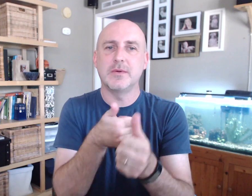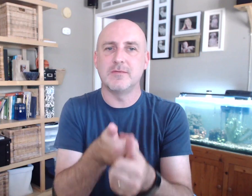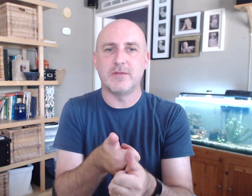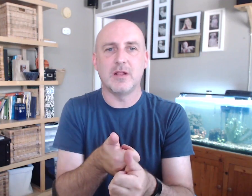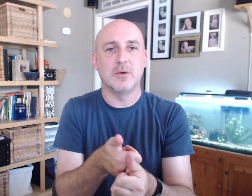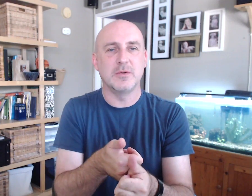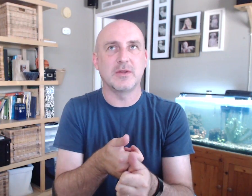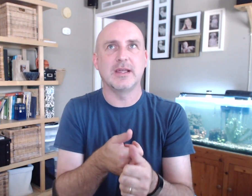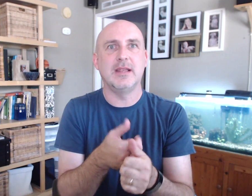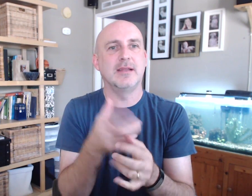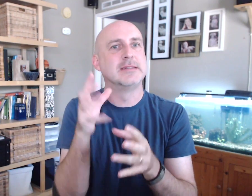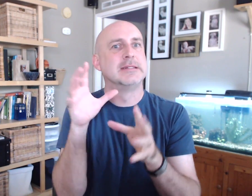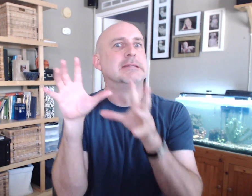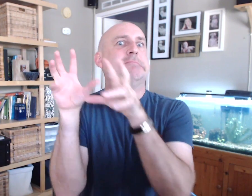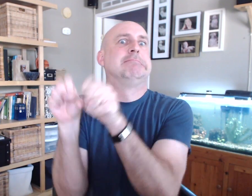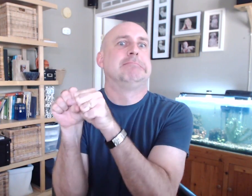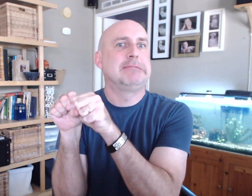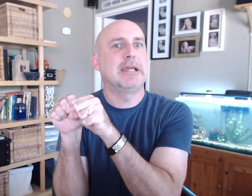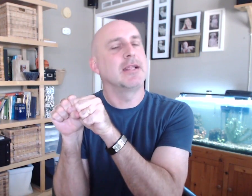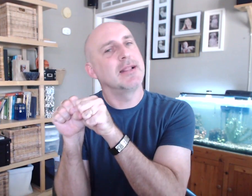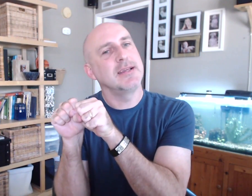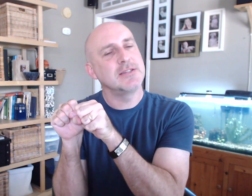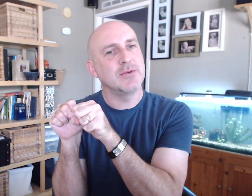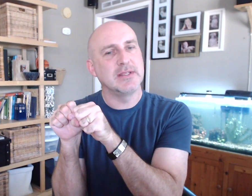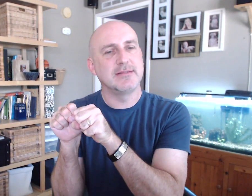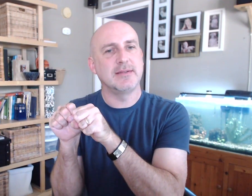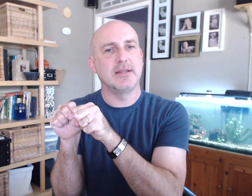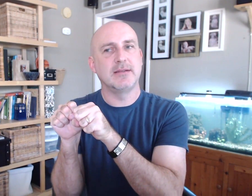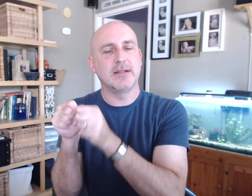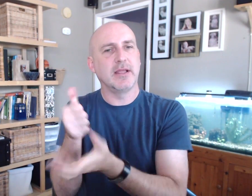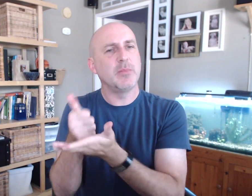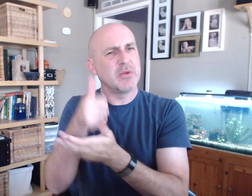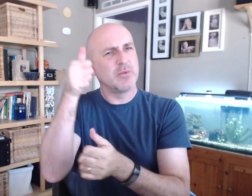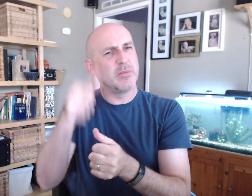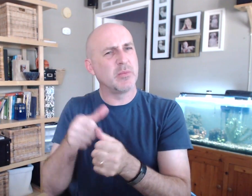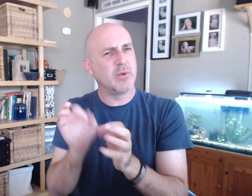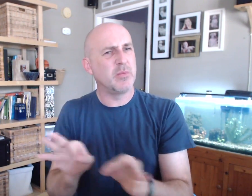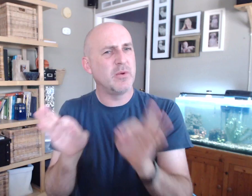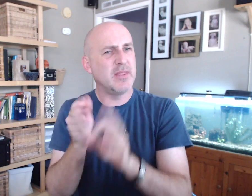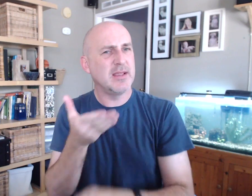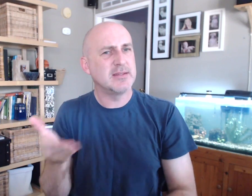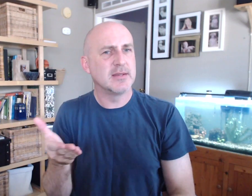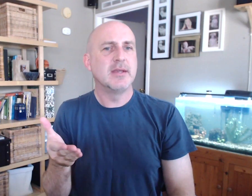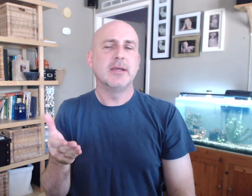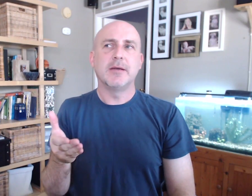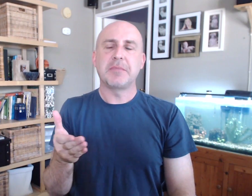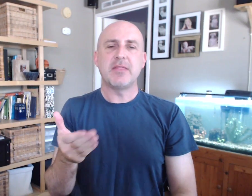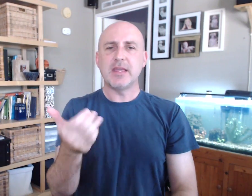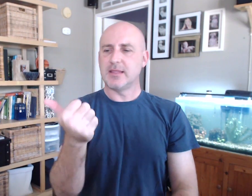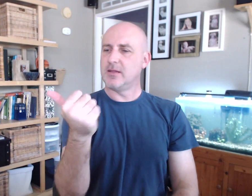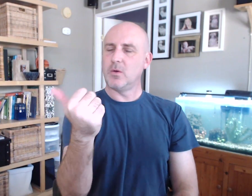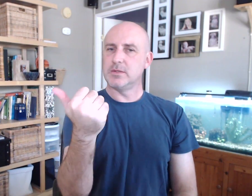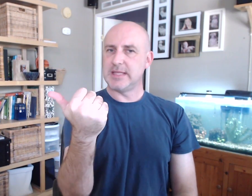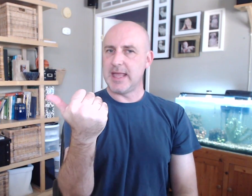can follow, you can kind of cling to it, and it'll help you to remember important things. I think the whole